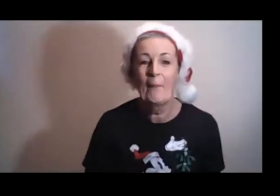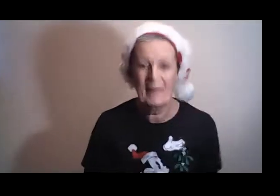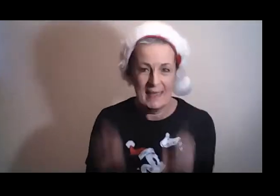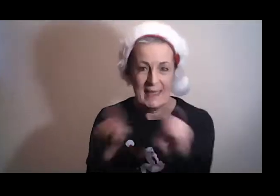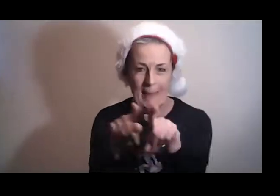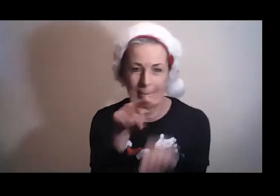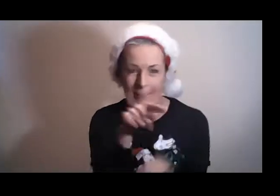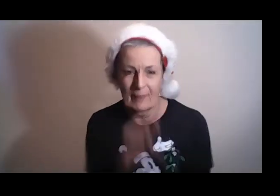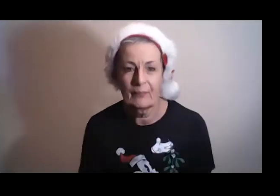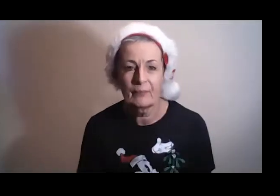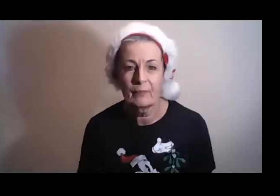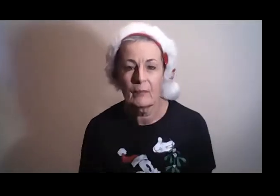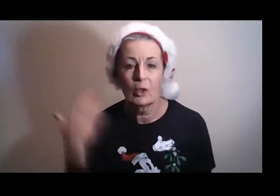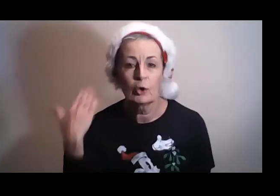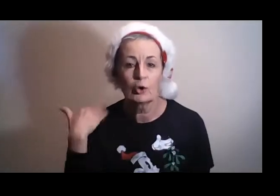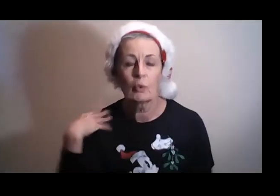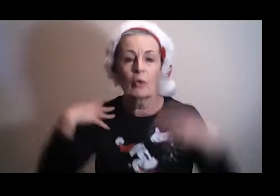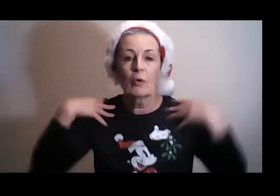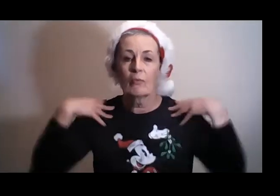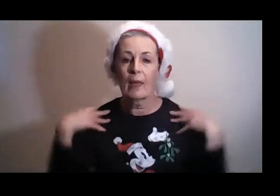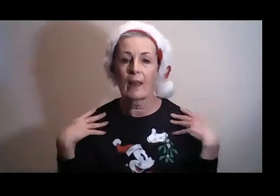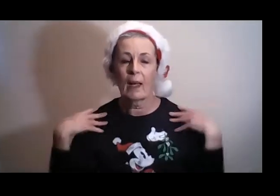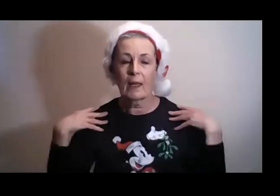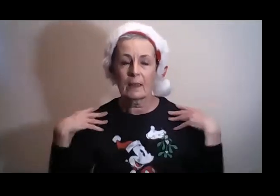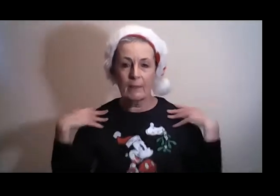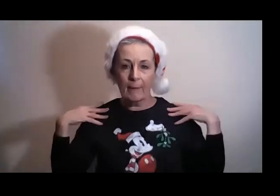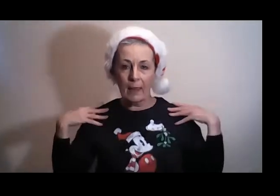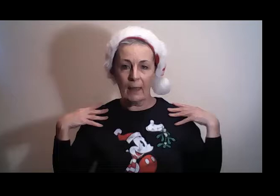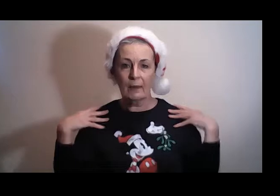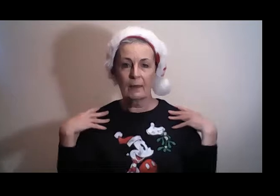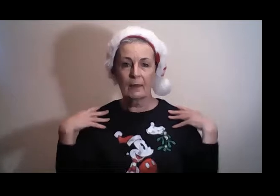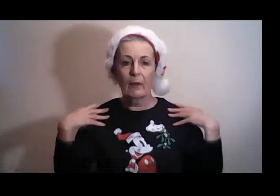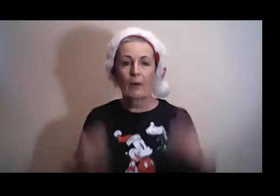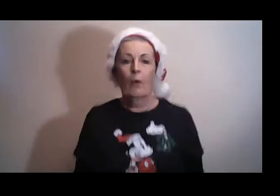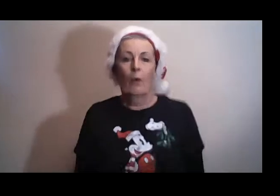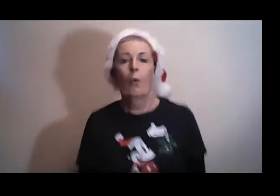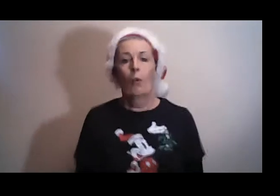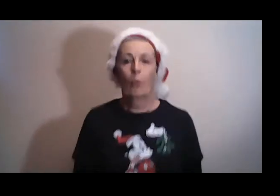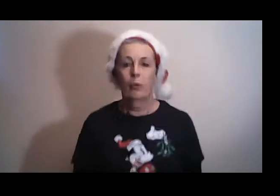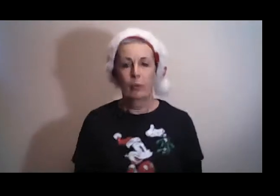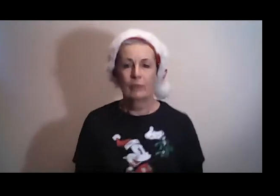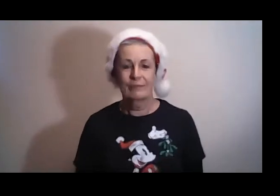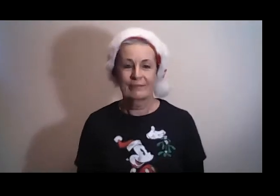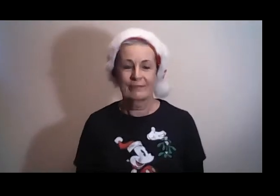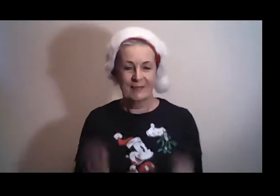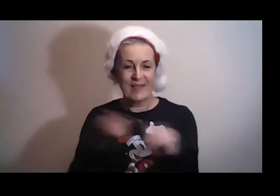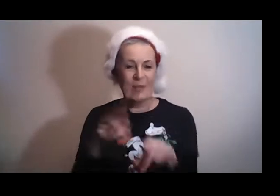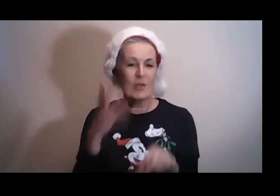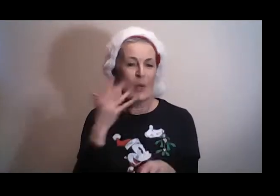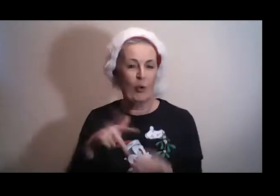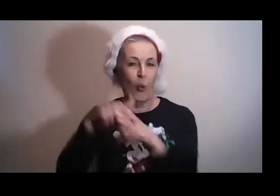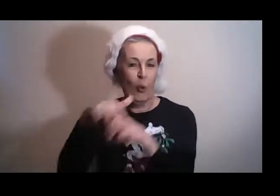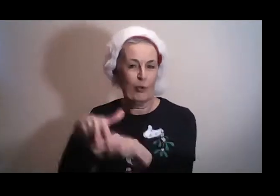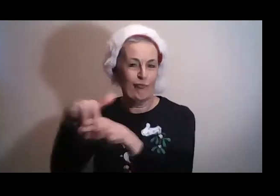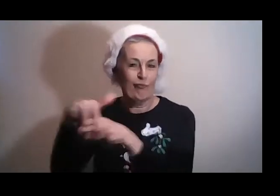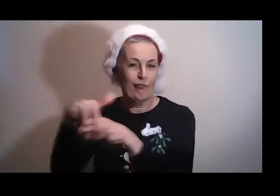And your shoulders are relaxed and back. And that is being in horse stance. Okay, so I'll show you from